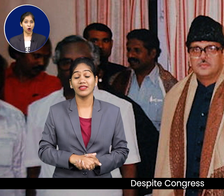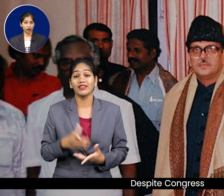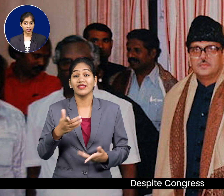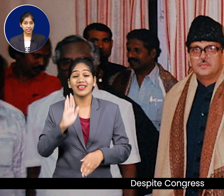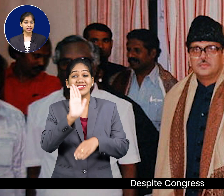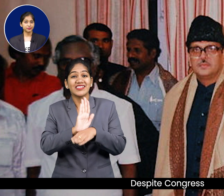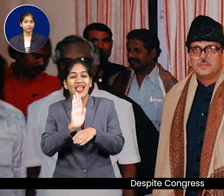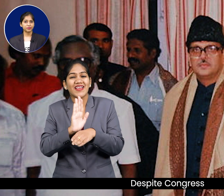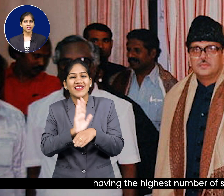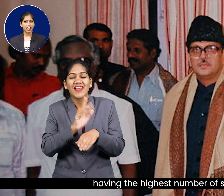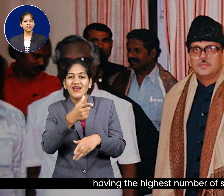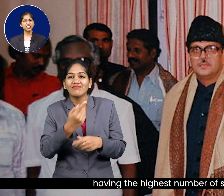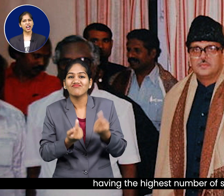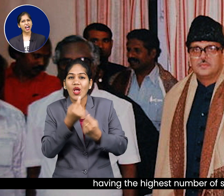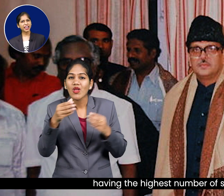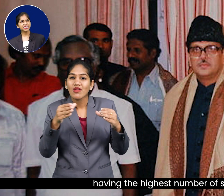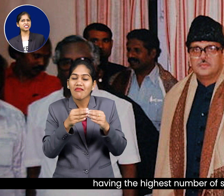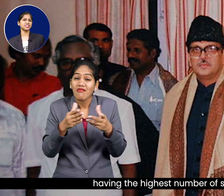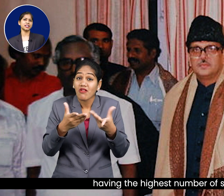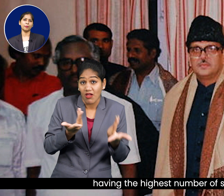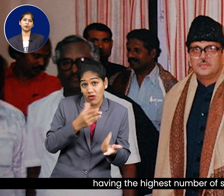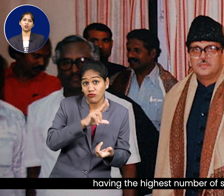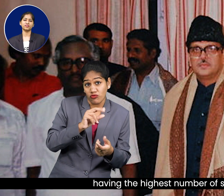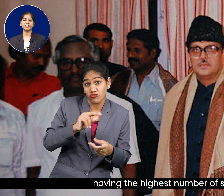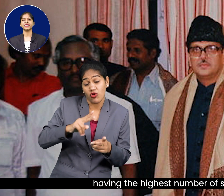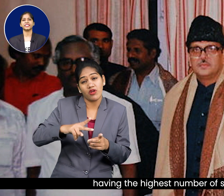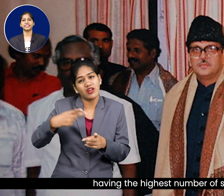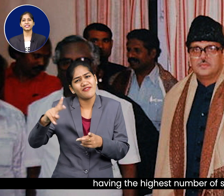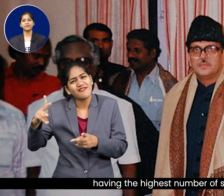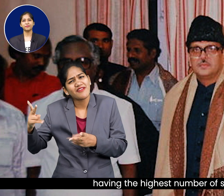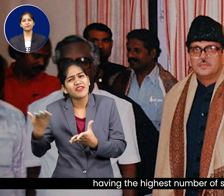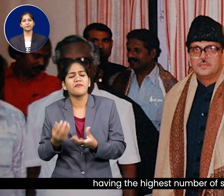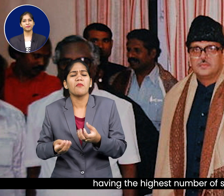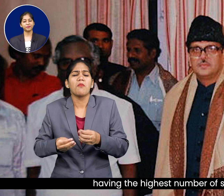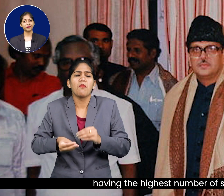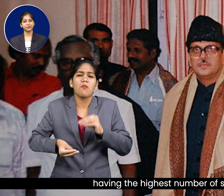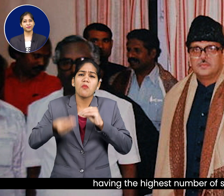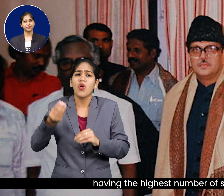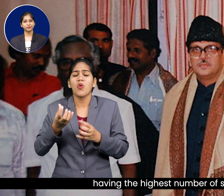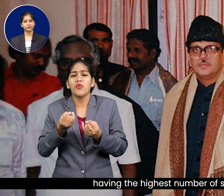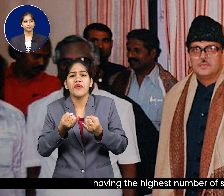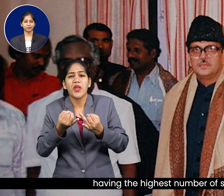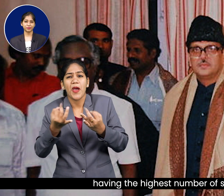Despite Congress having the highest number of seats,